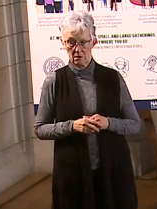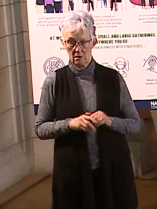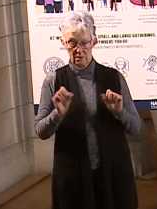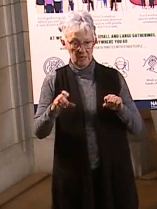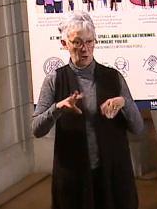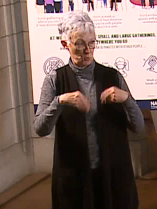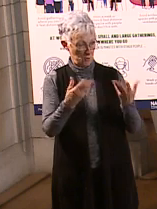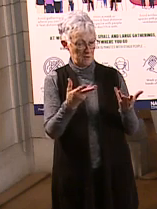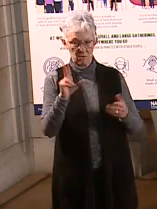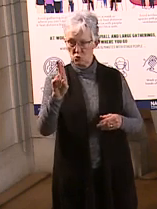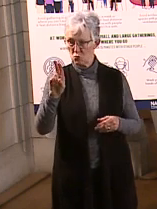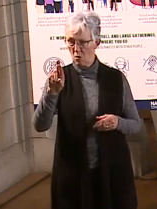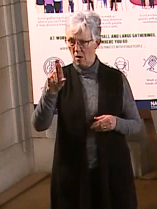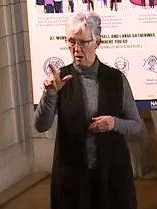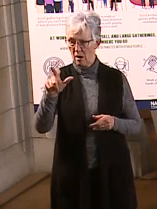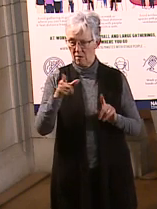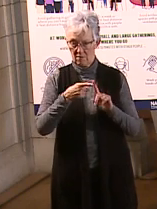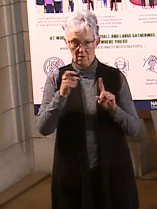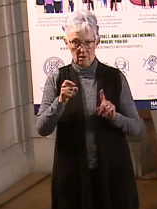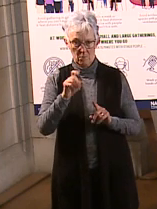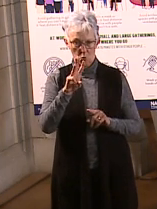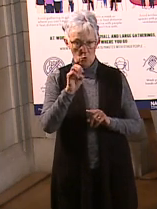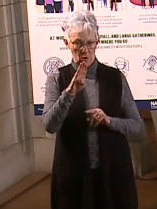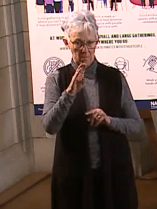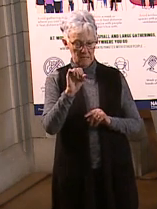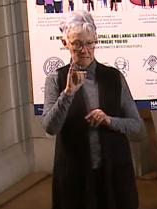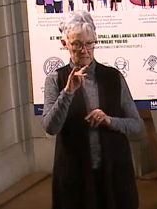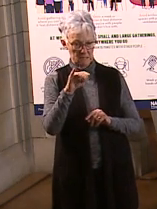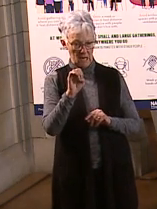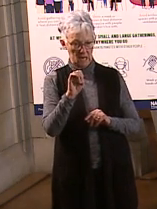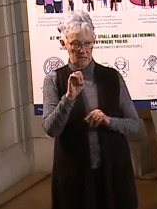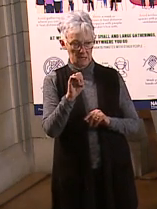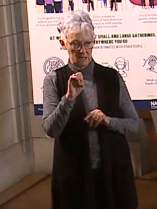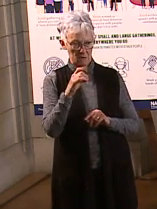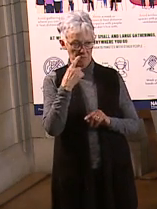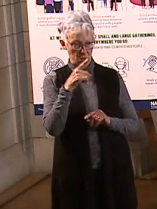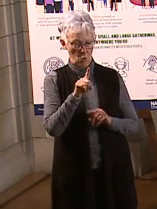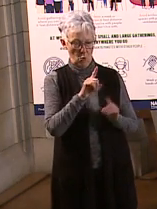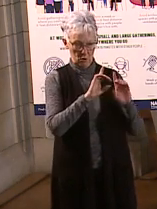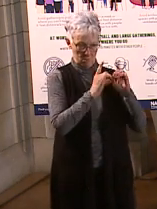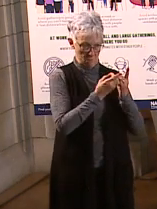the websites for the Department of Revenue? You also said the one for